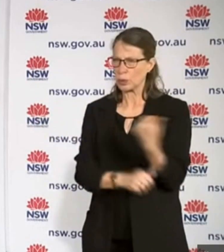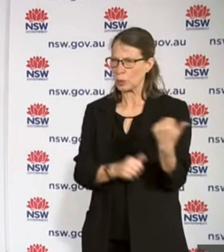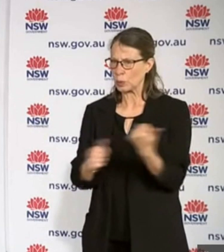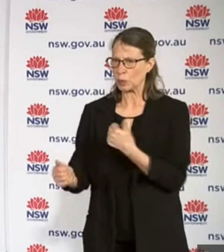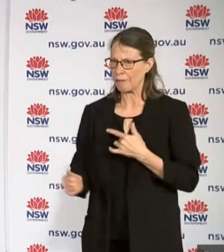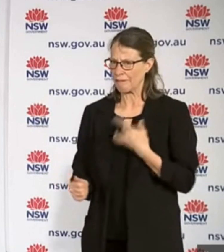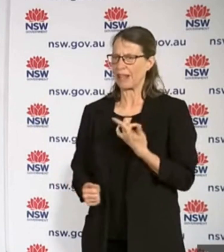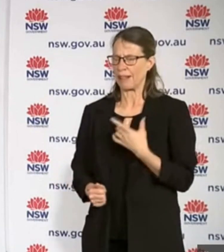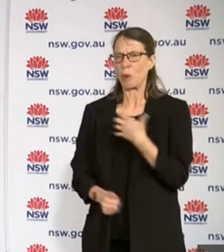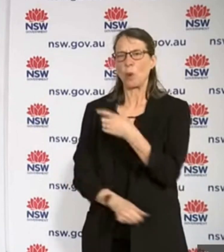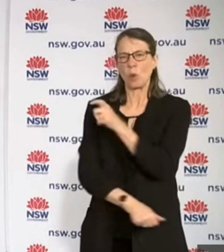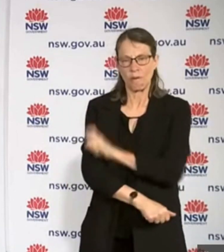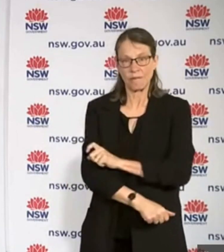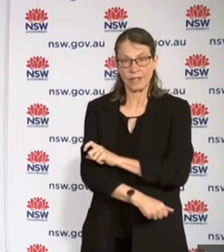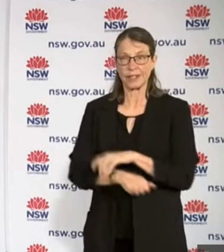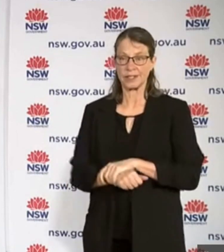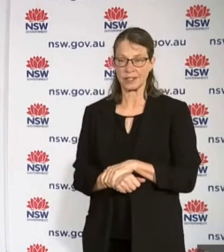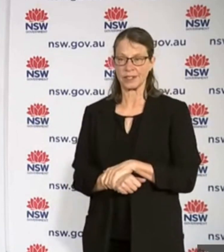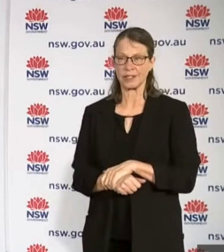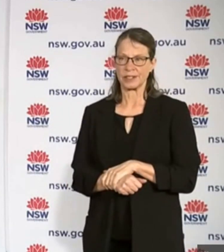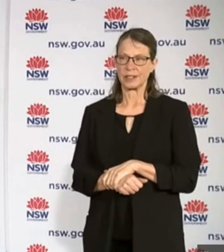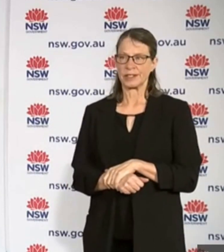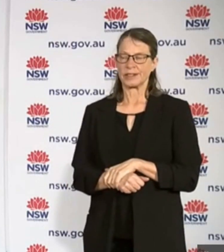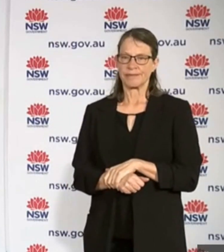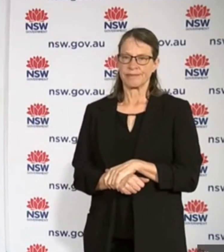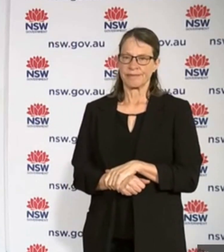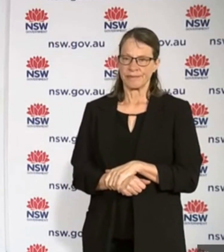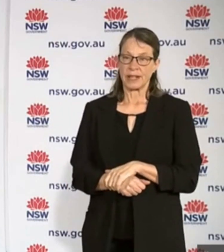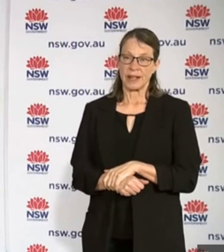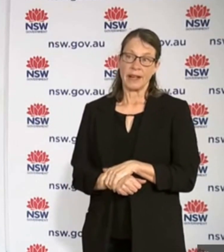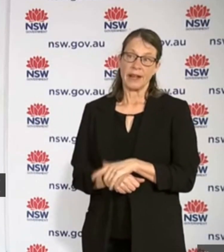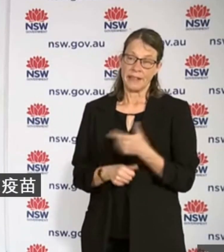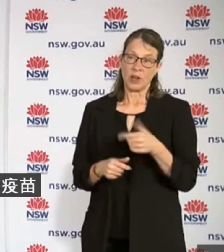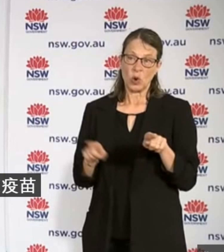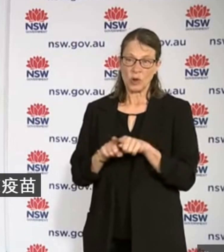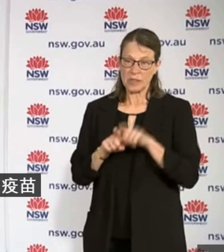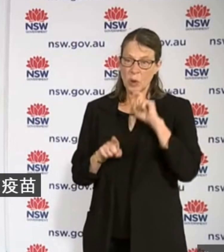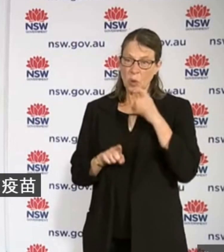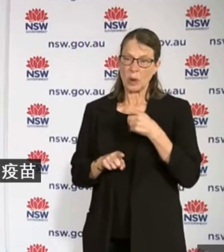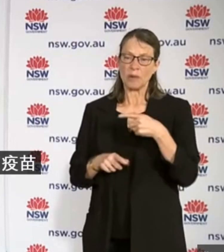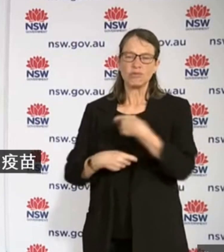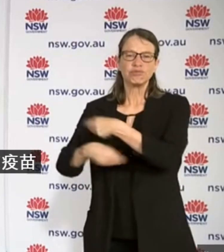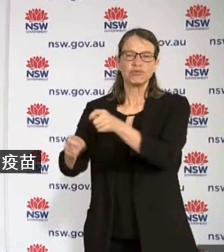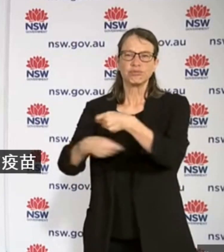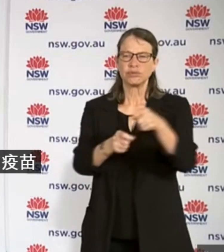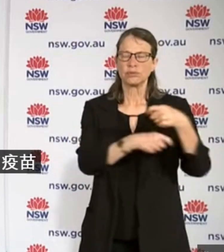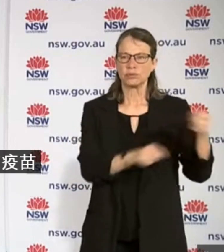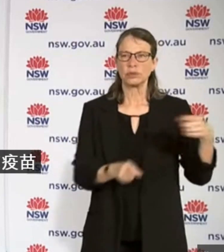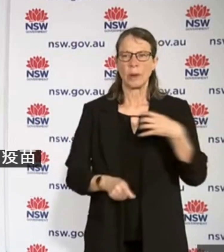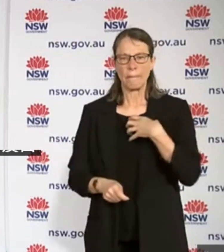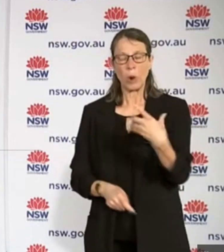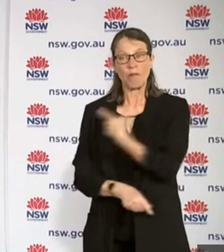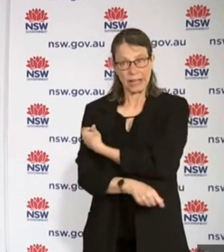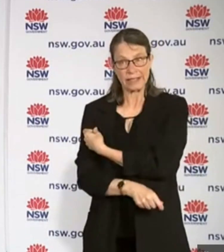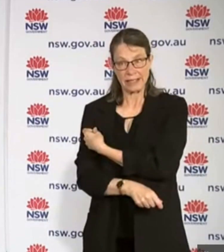the supply in October will increase as well. So the feds have foreshadowed that in October we'll get more supply of vaccine, which means that everybody who wants